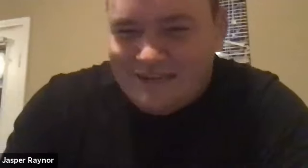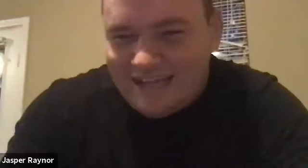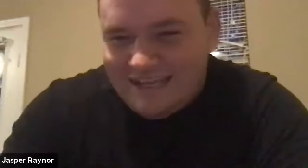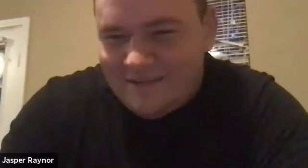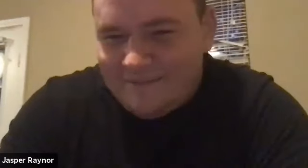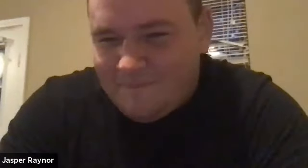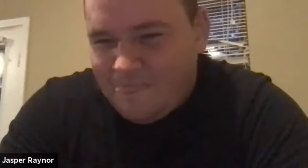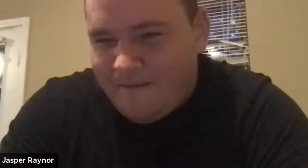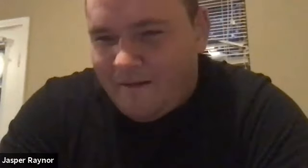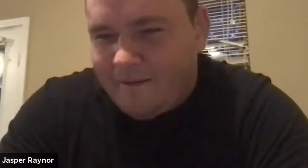Okay.